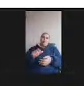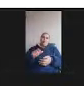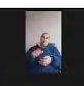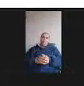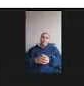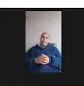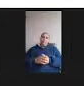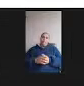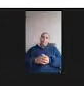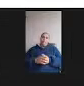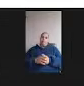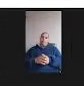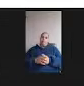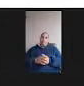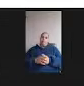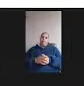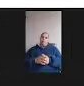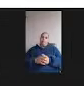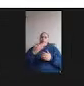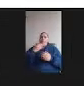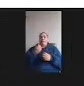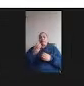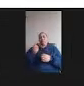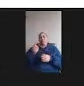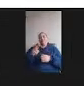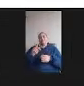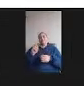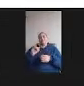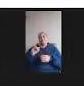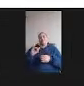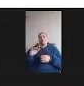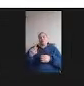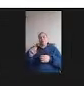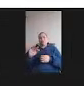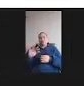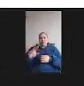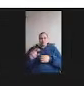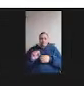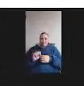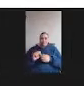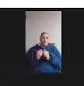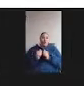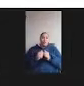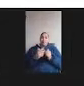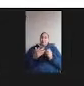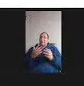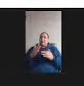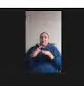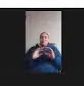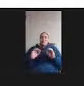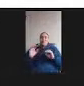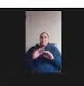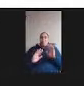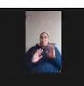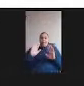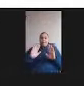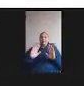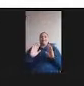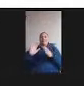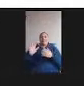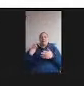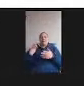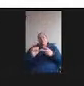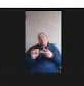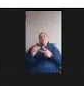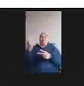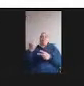Thank you very much, Mr. Titus. Colleagues, in the absence of any further hands, we will immediately go over to the next